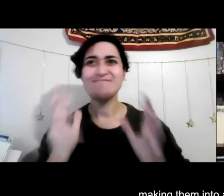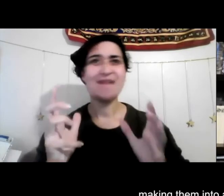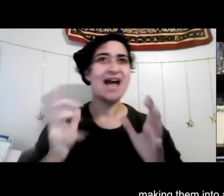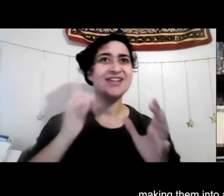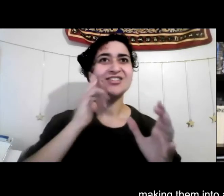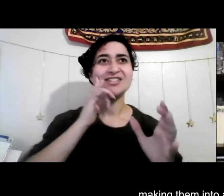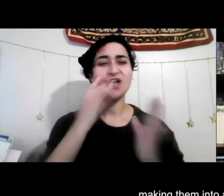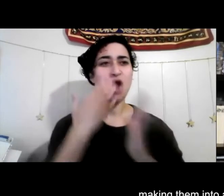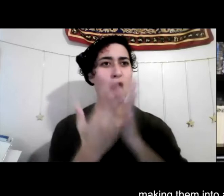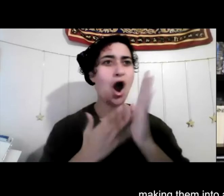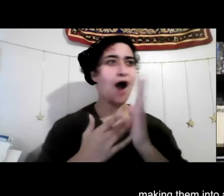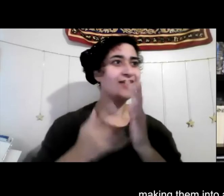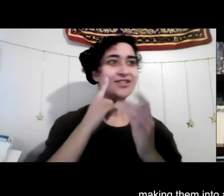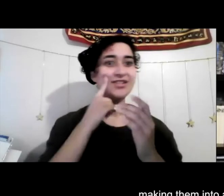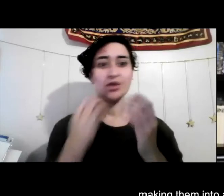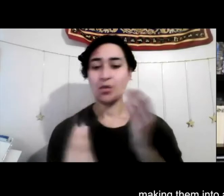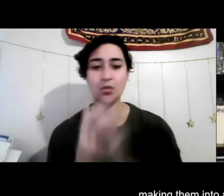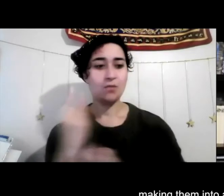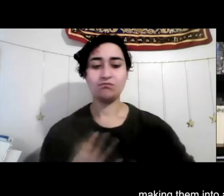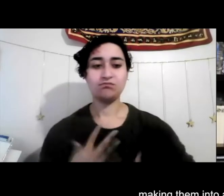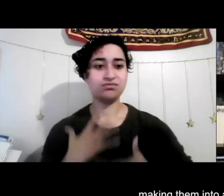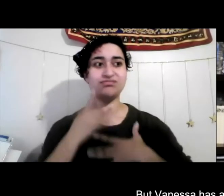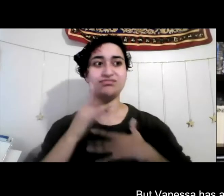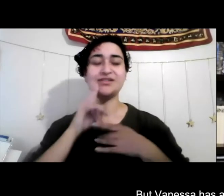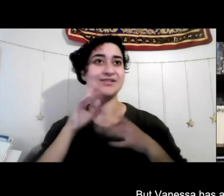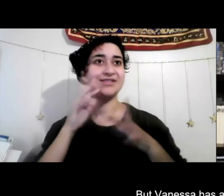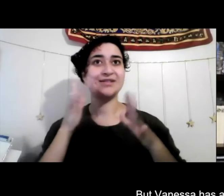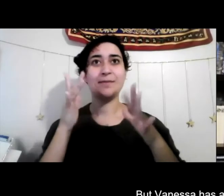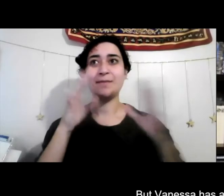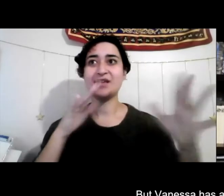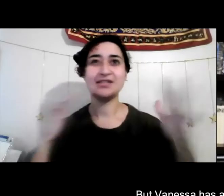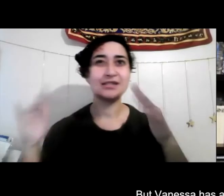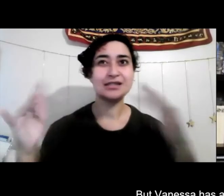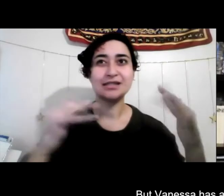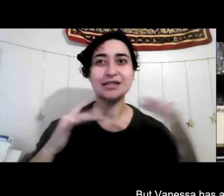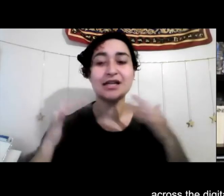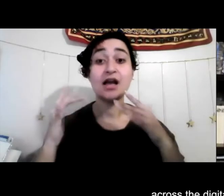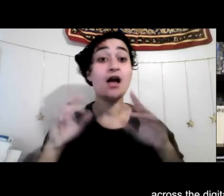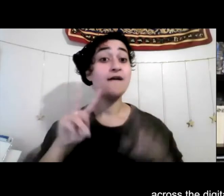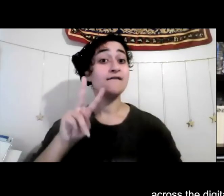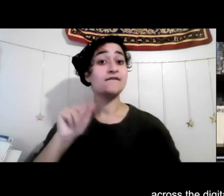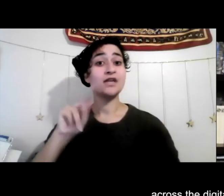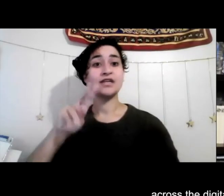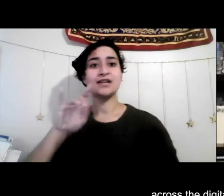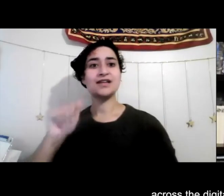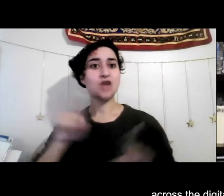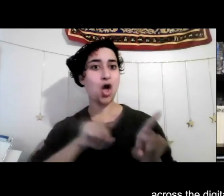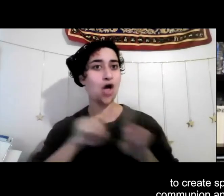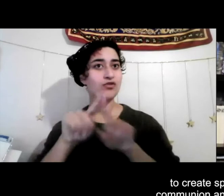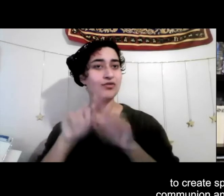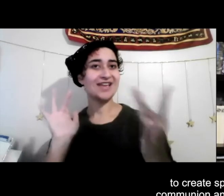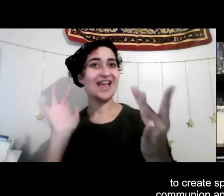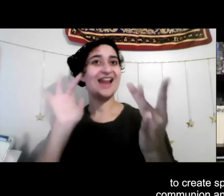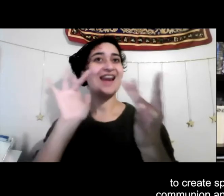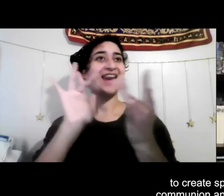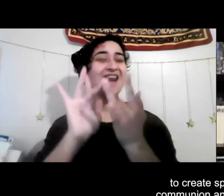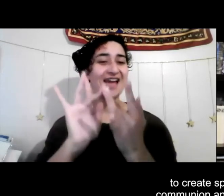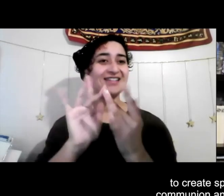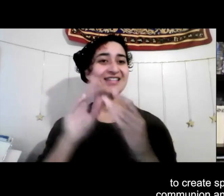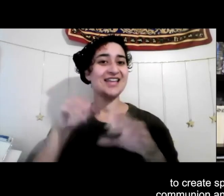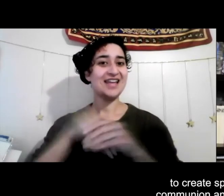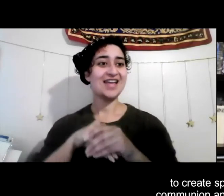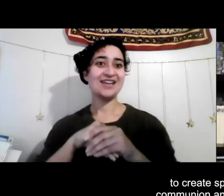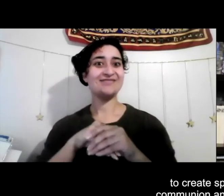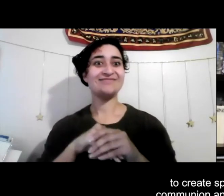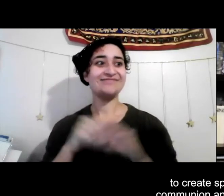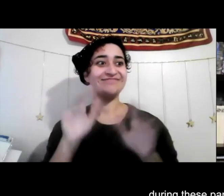making them into art that speaks. But Vanessa has also reached out across the digital landscape to create spaces for